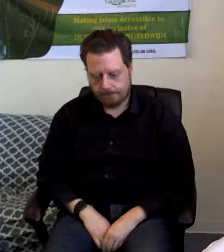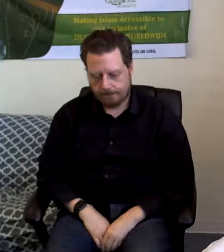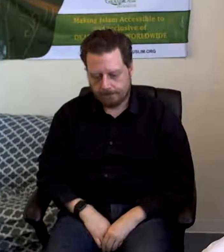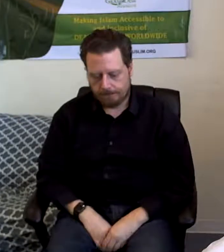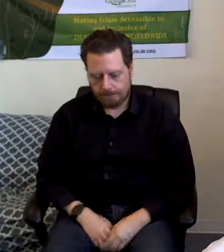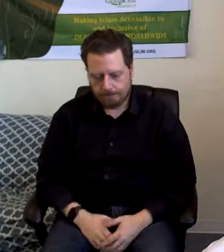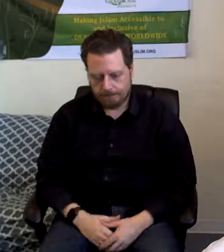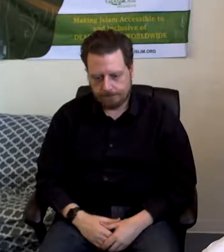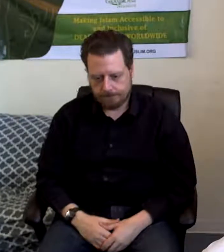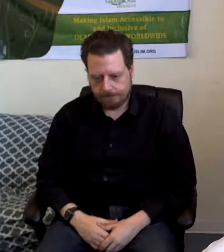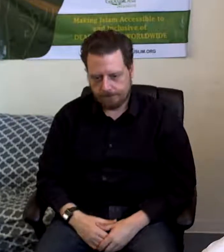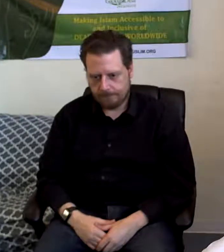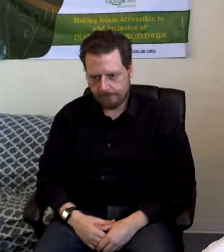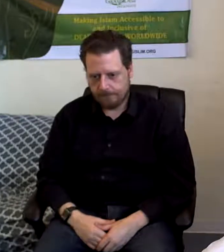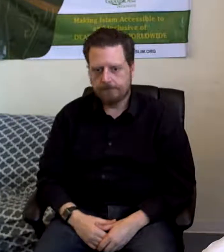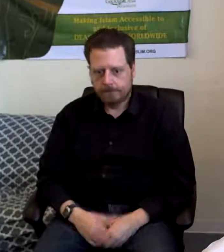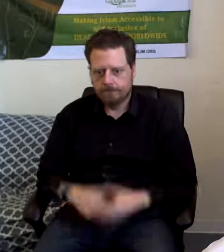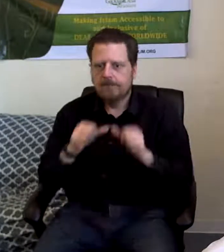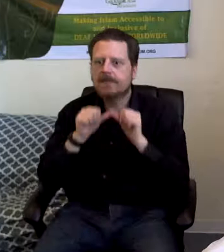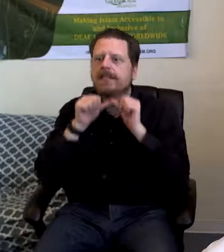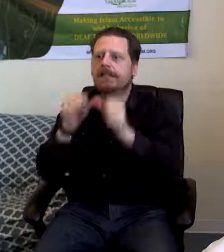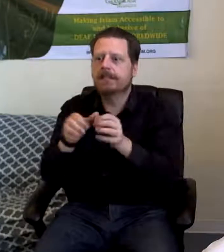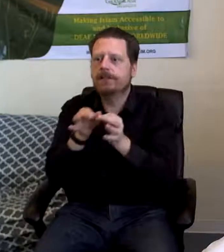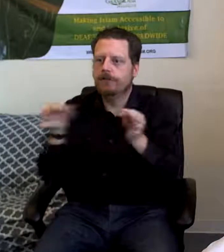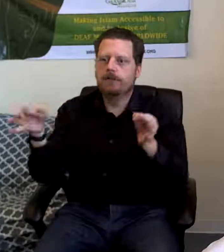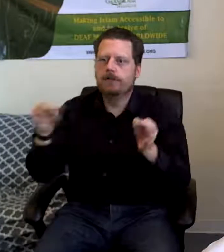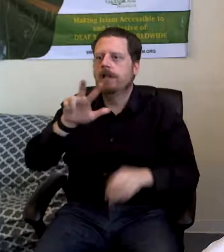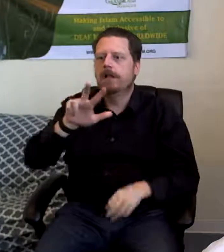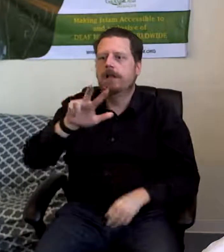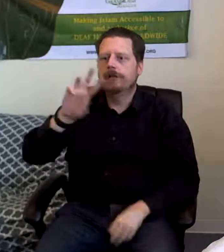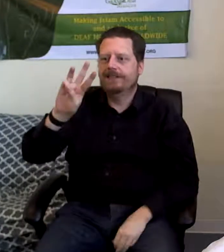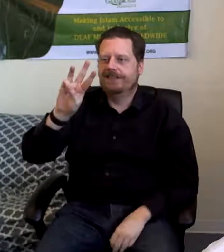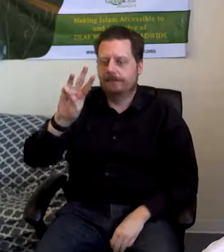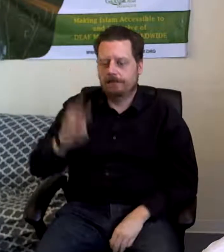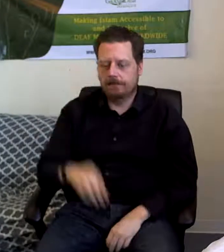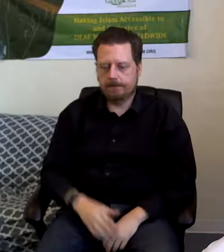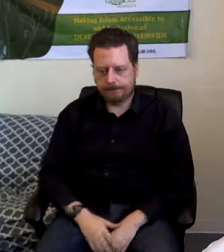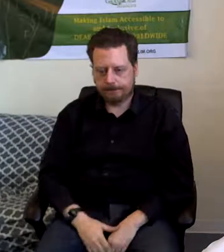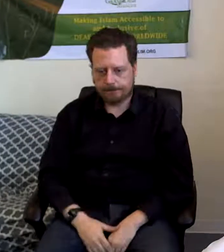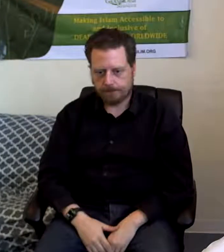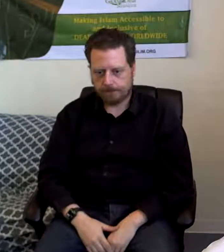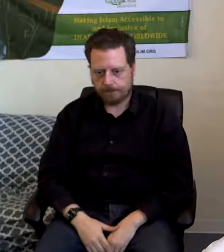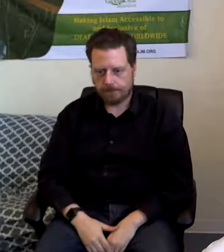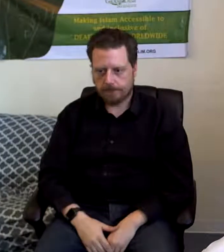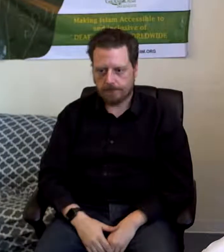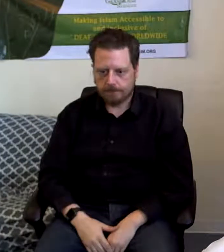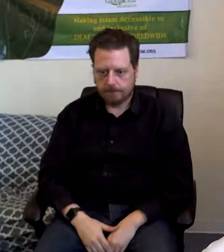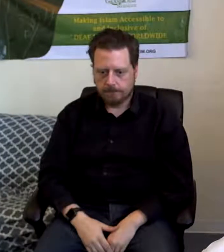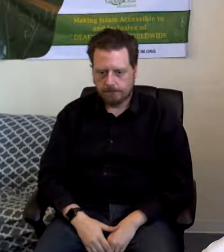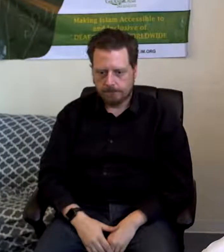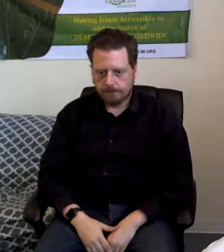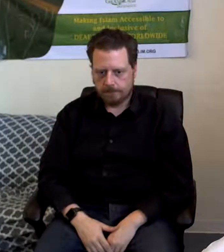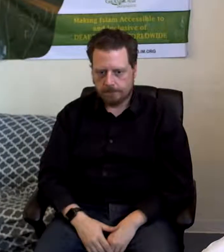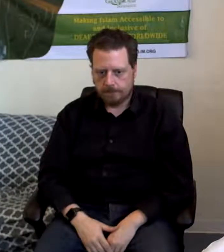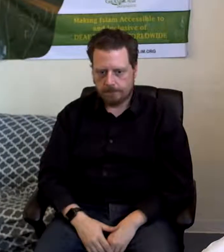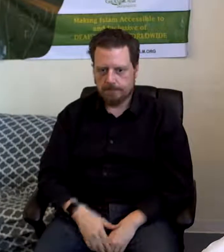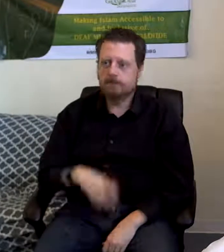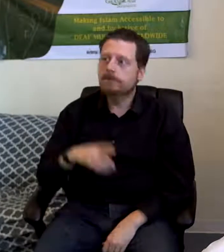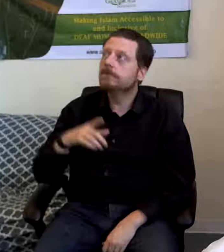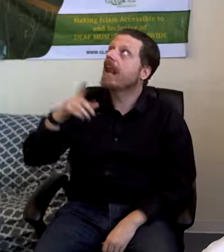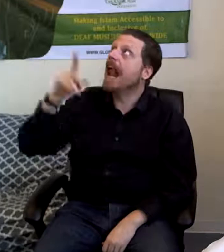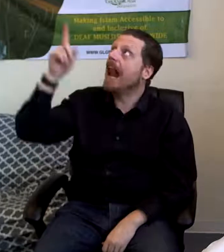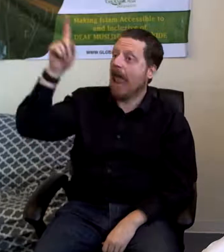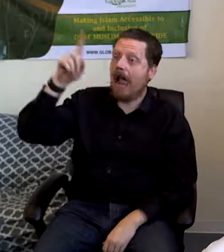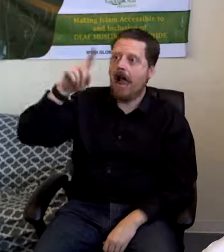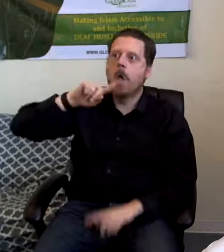Okay. Then it goes on to say, ayah number 36, in houses that Allah has